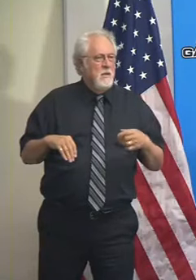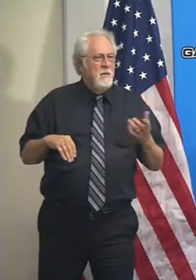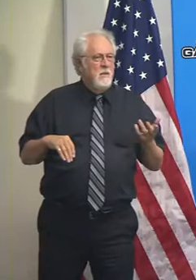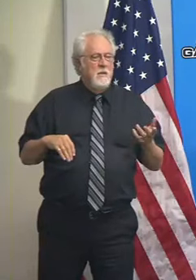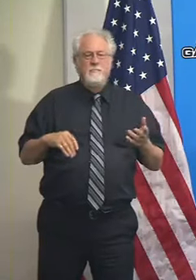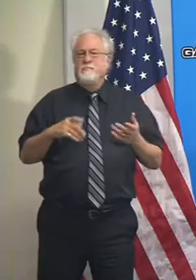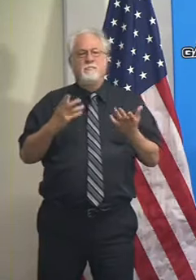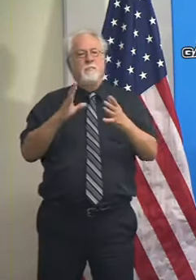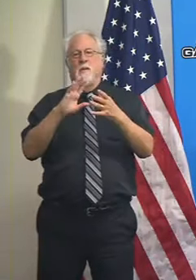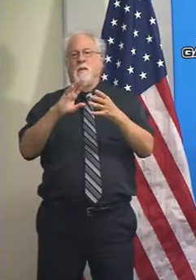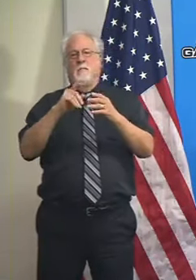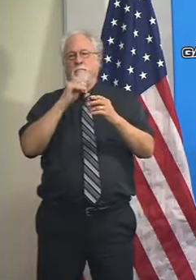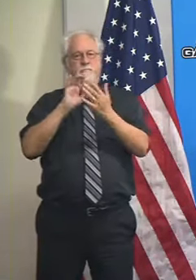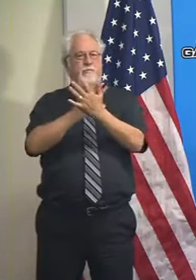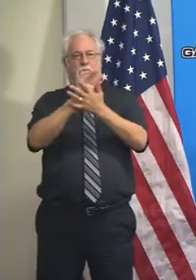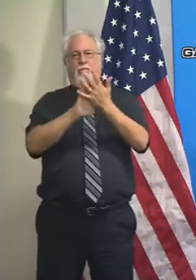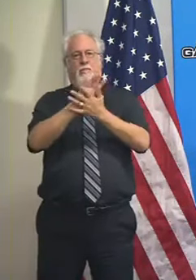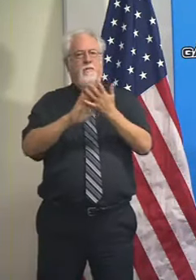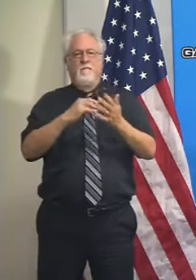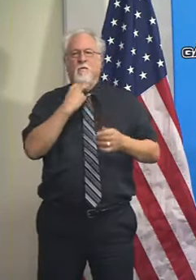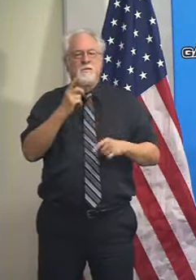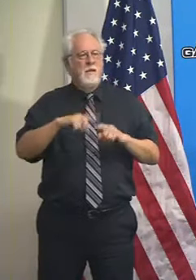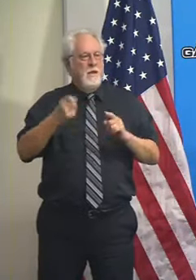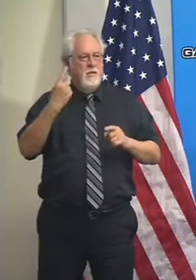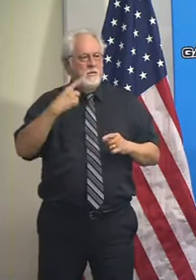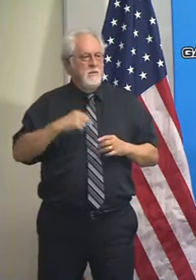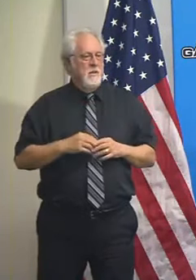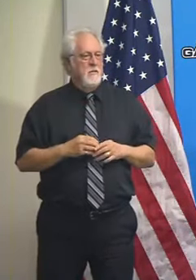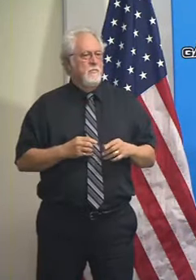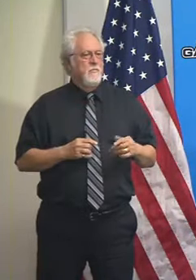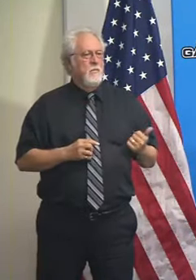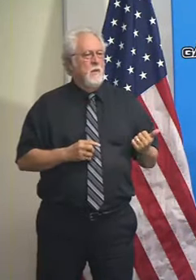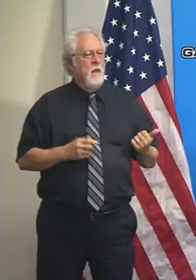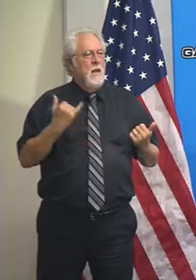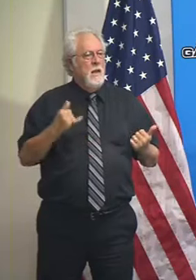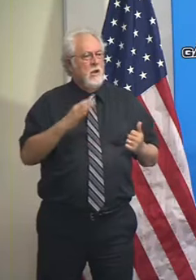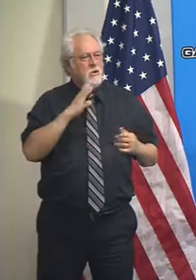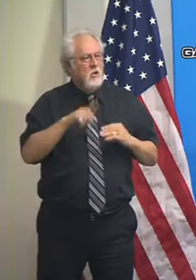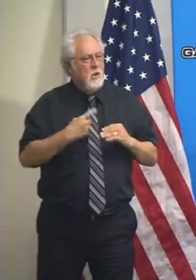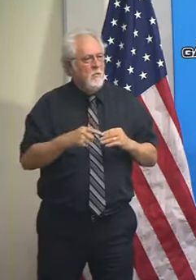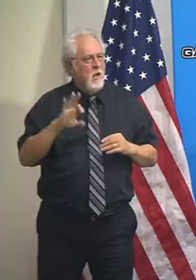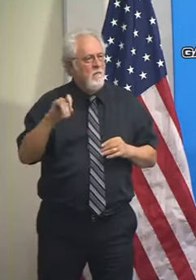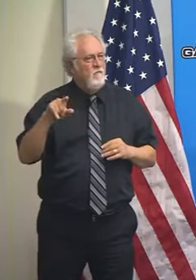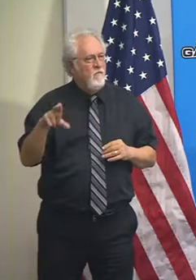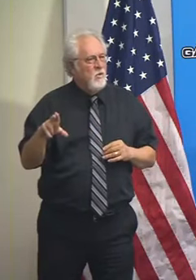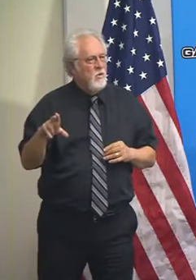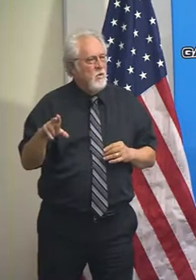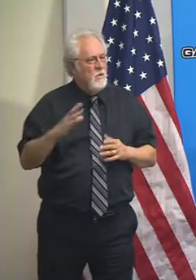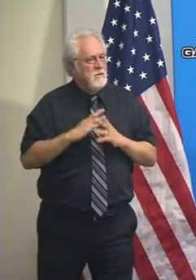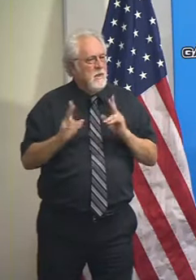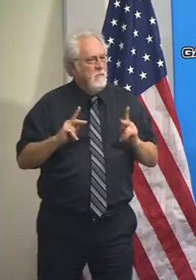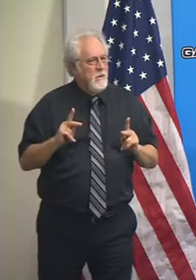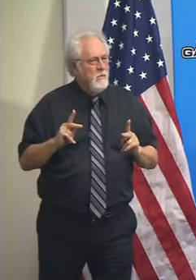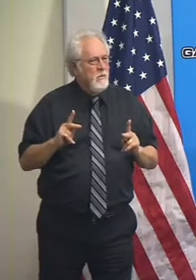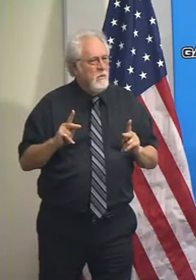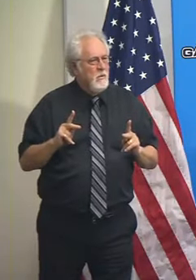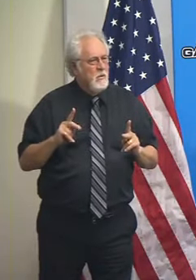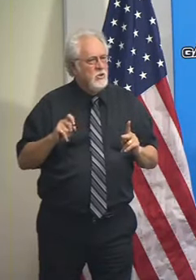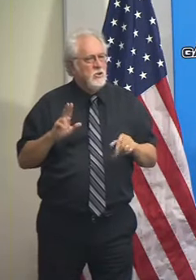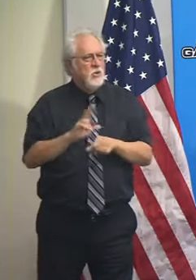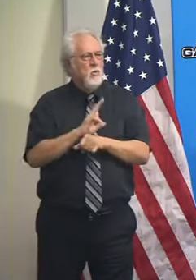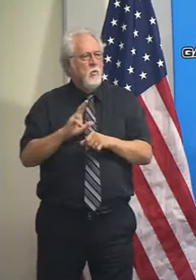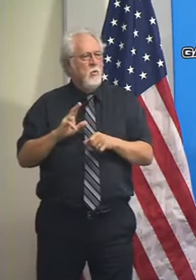business, you understand the huge crisis they were in. Now you're talking about flu, and some people are suggesting we need to wear